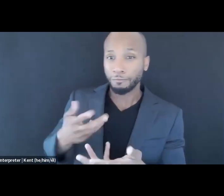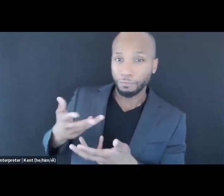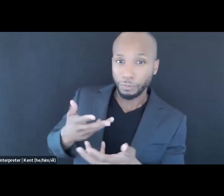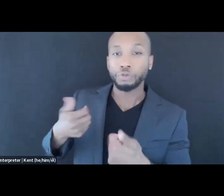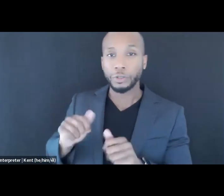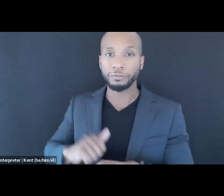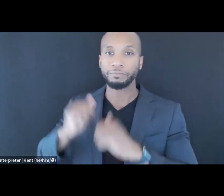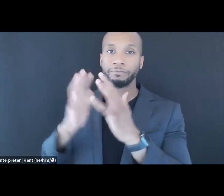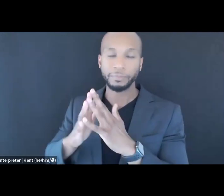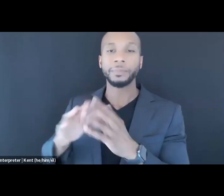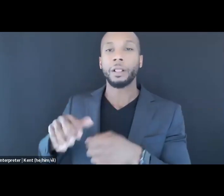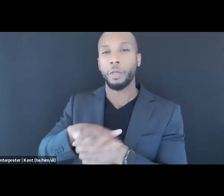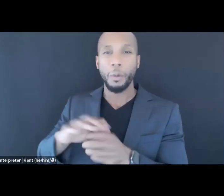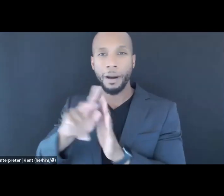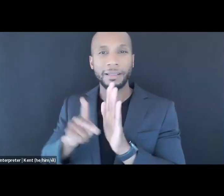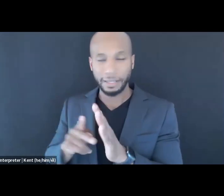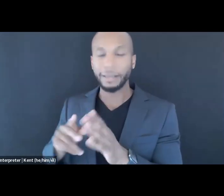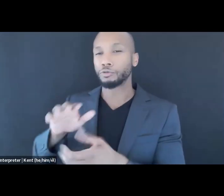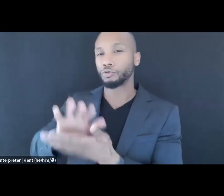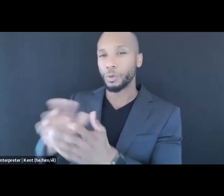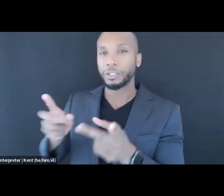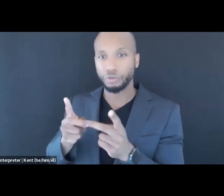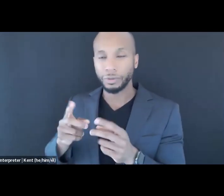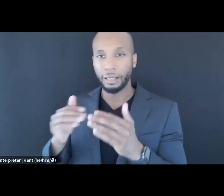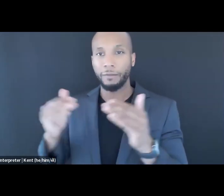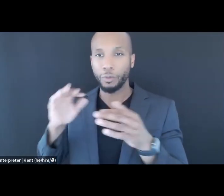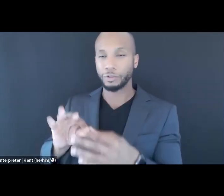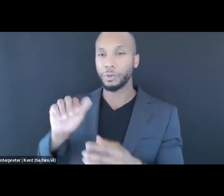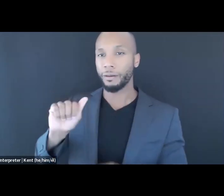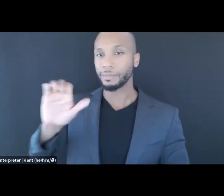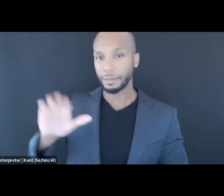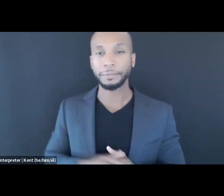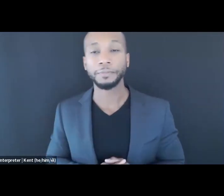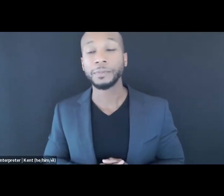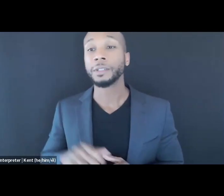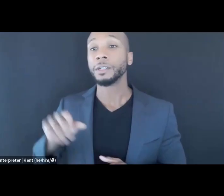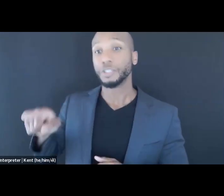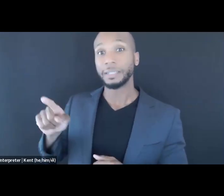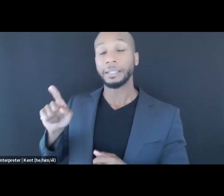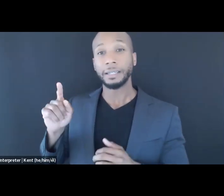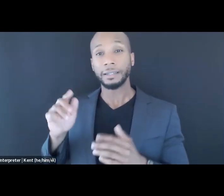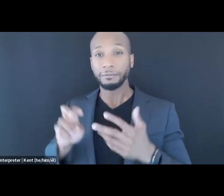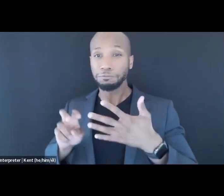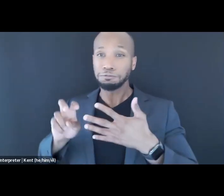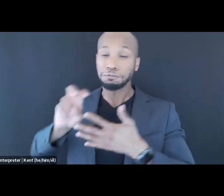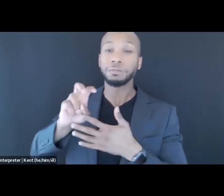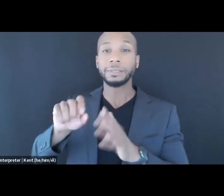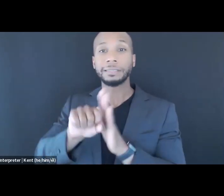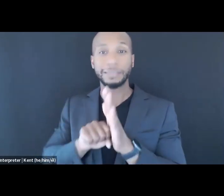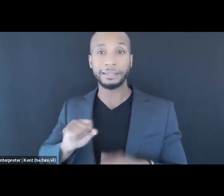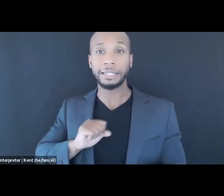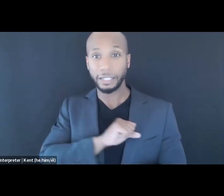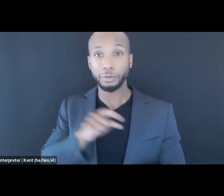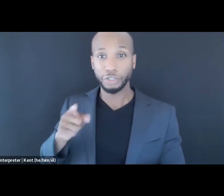local policy at the school district level with respect to AAC. She eventually made it to the state senate, where she was able